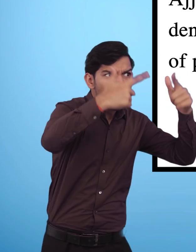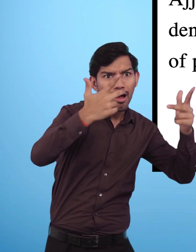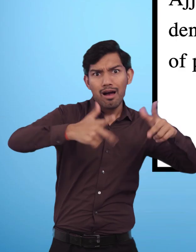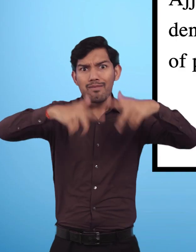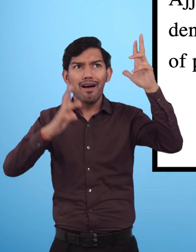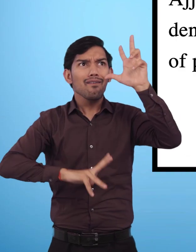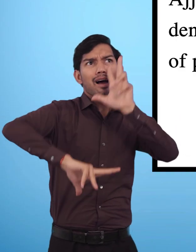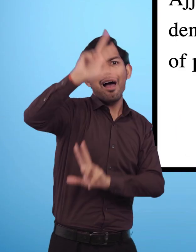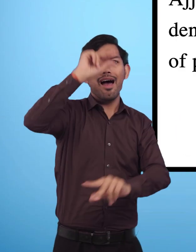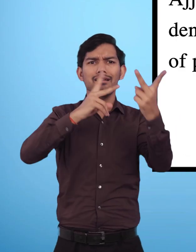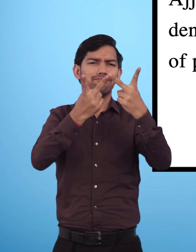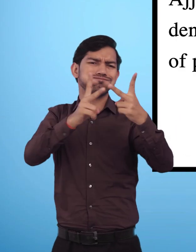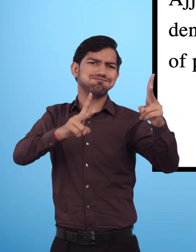plants.